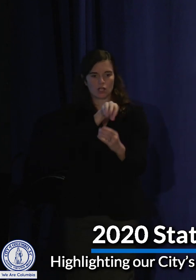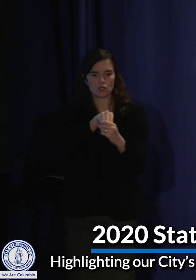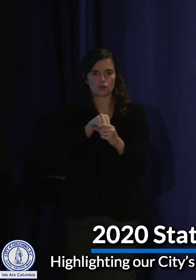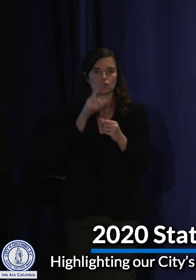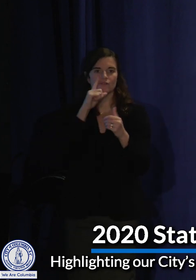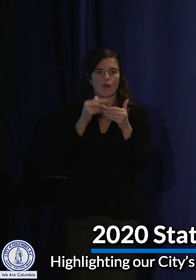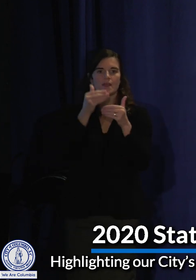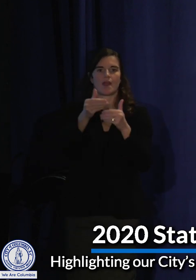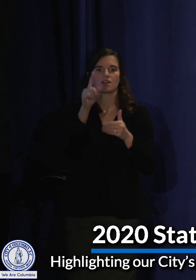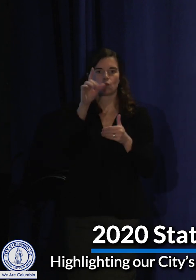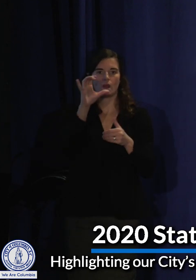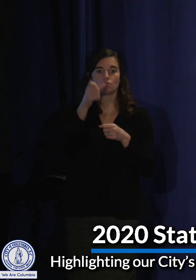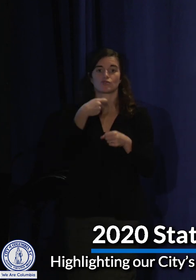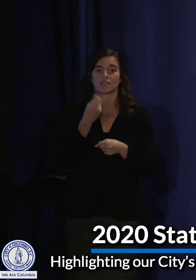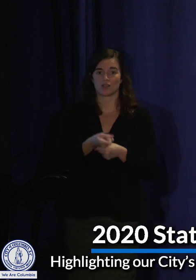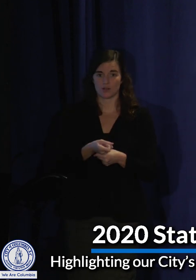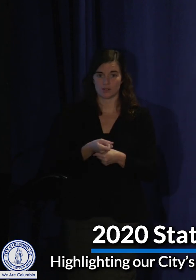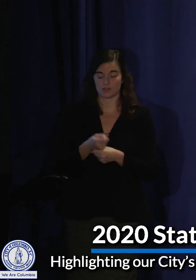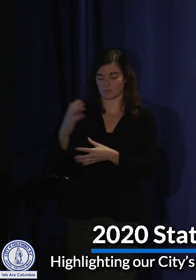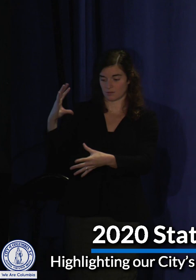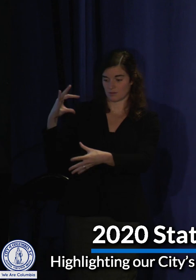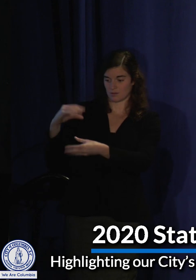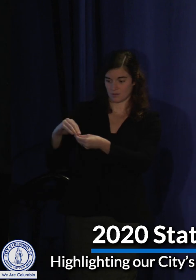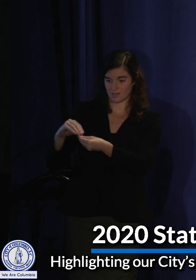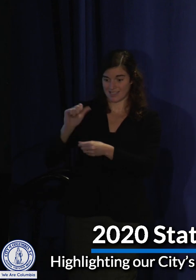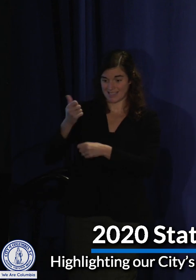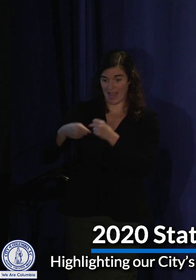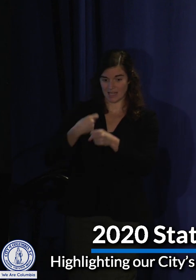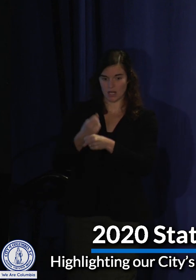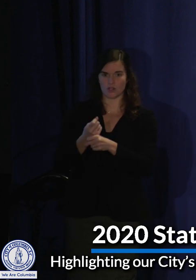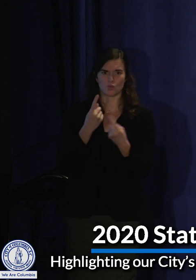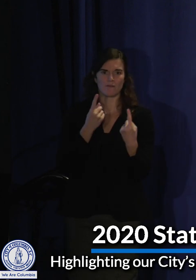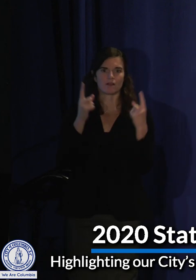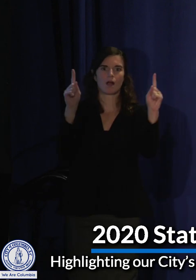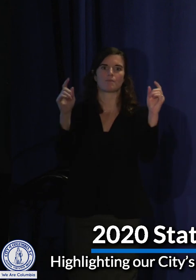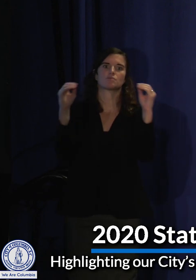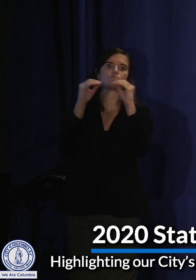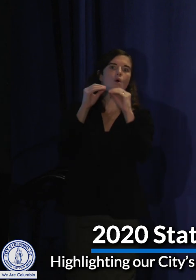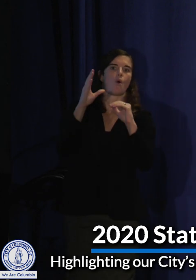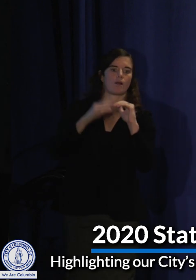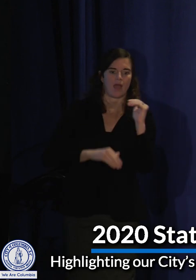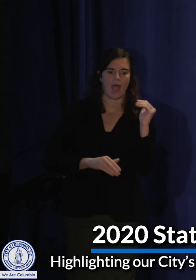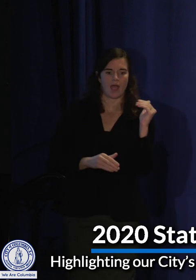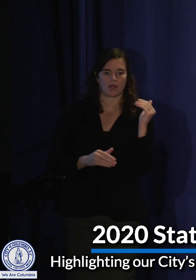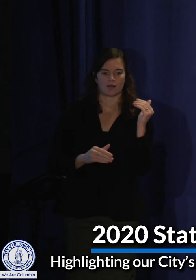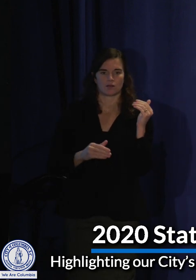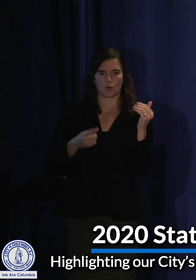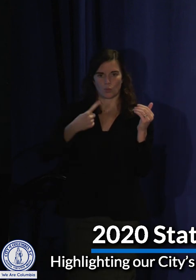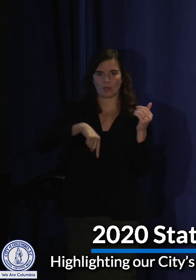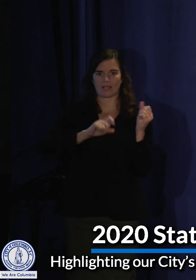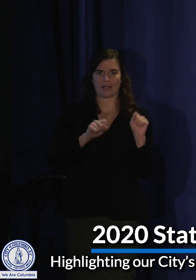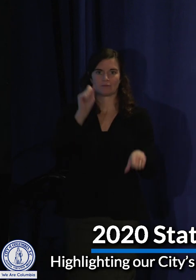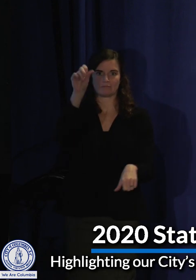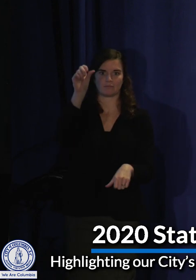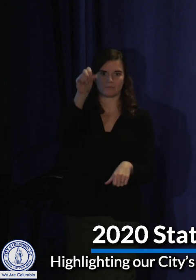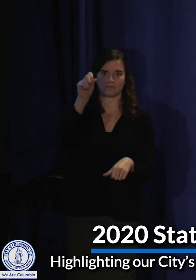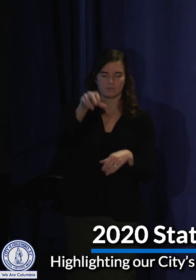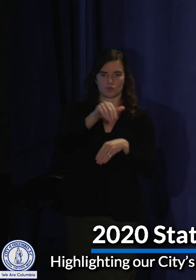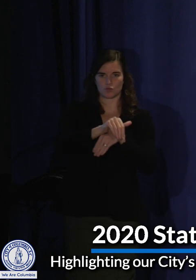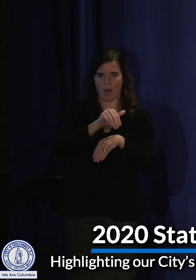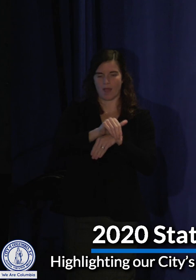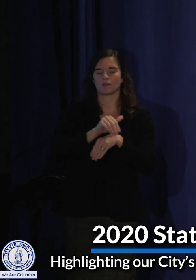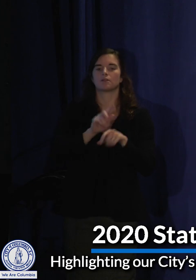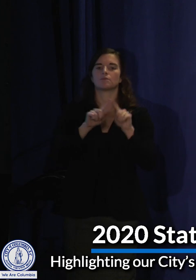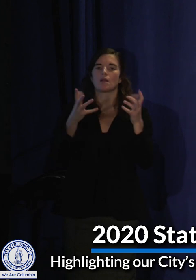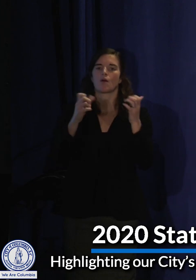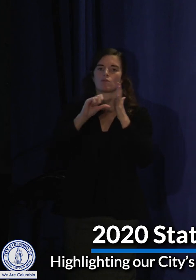years. We've accomplished in 10 years so much more than I'll be able to comprehensively note tonight, but I do want to